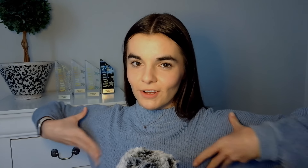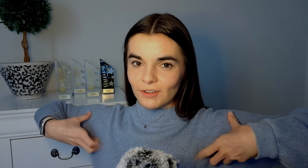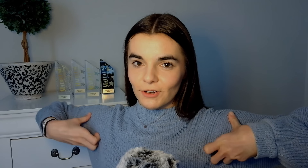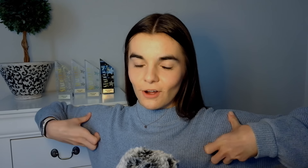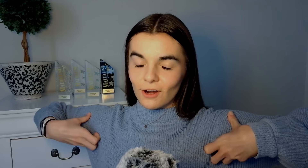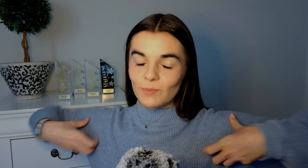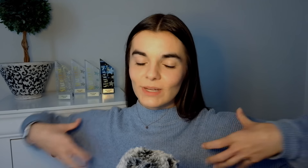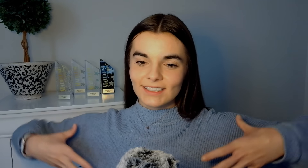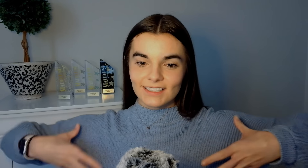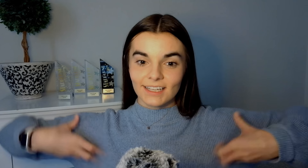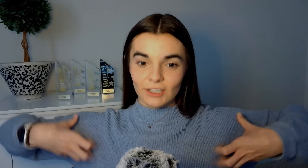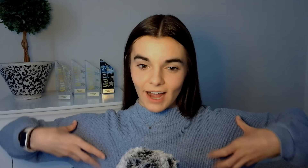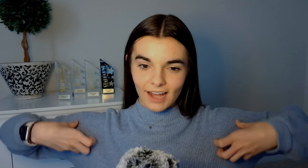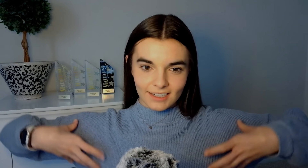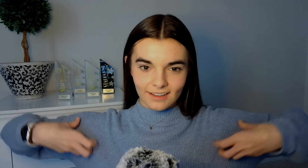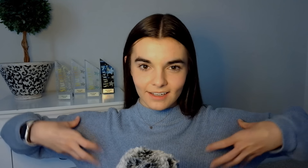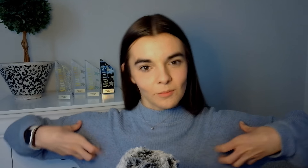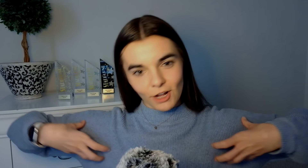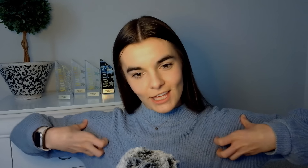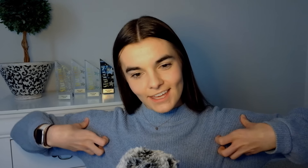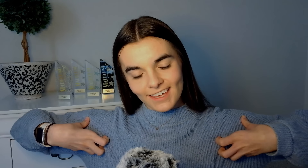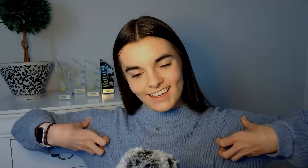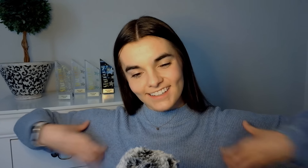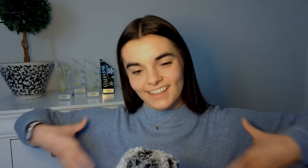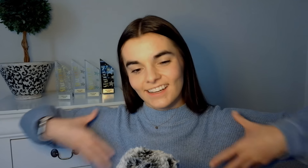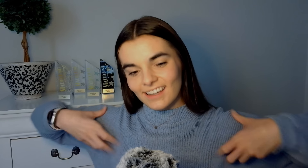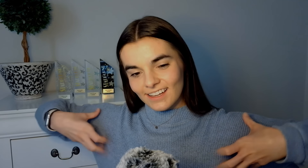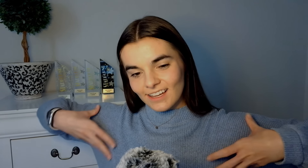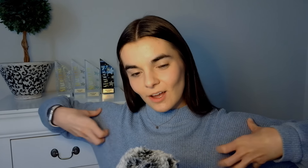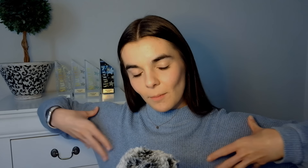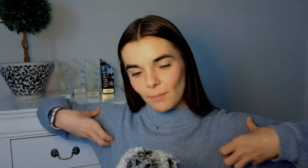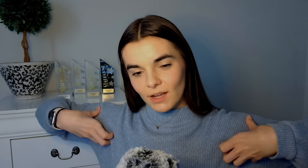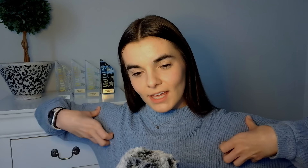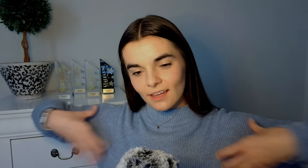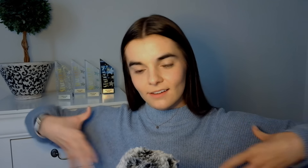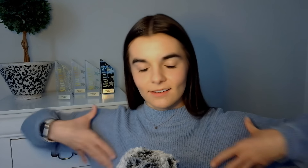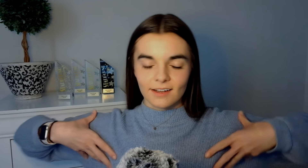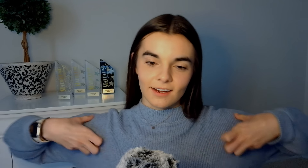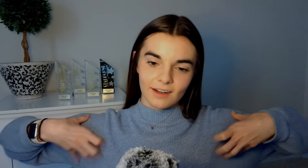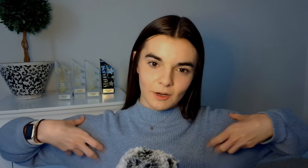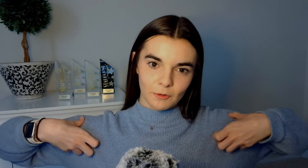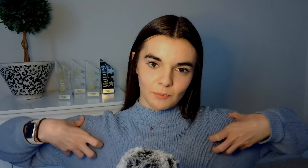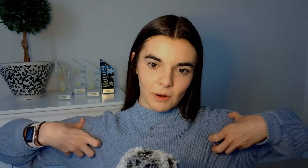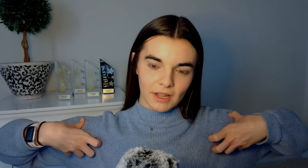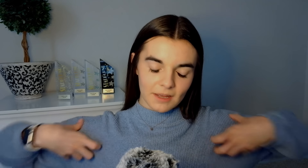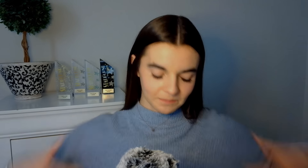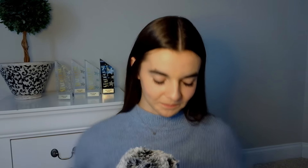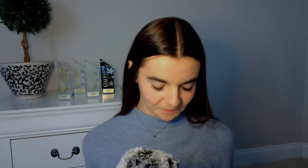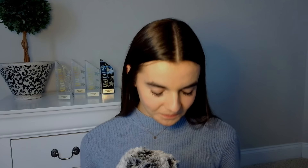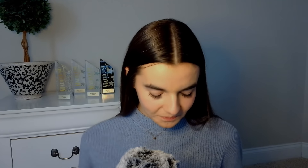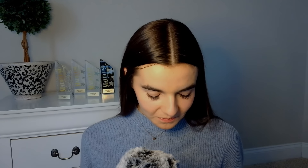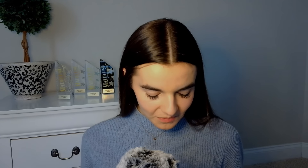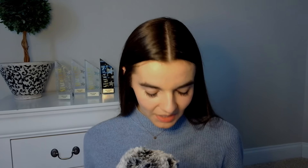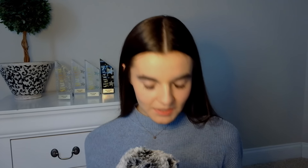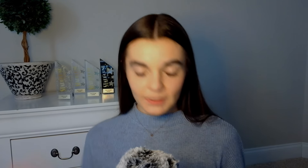your armpits like you're acting like a monkey. Monkey. Monkey. So we